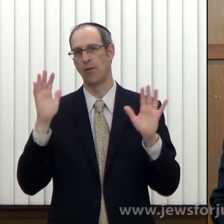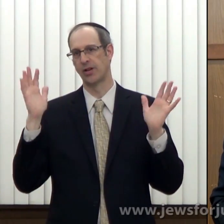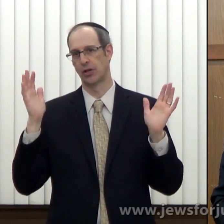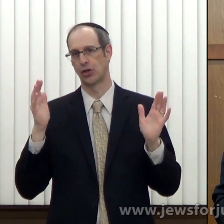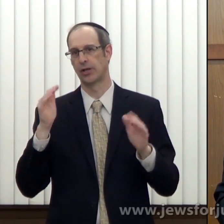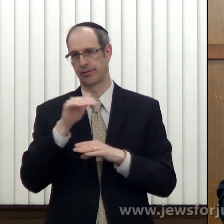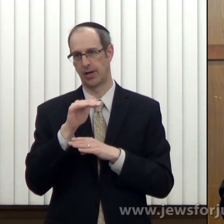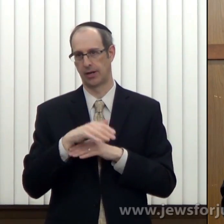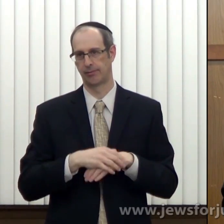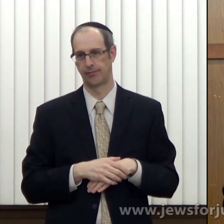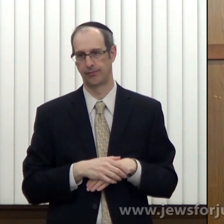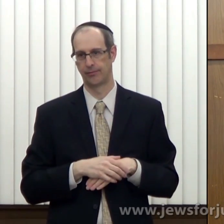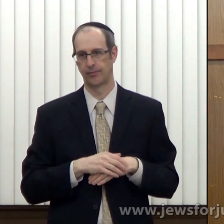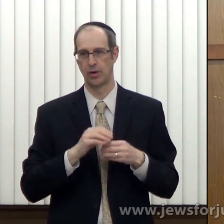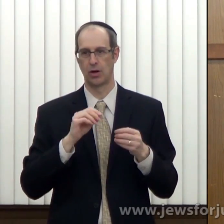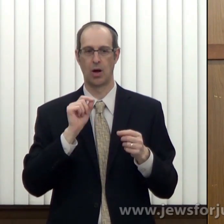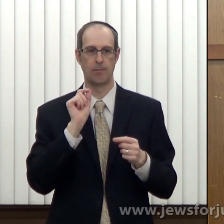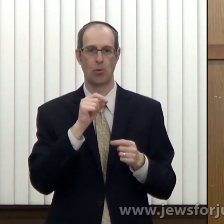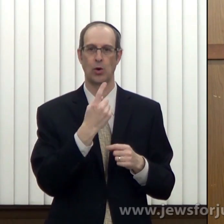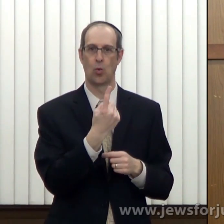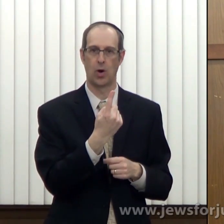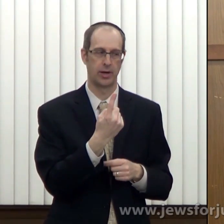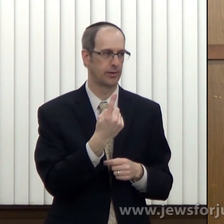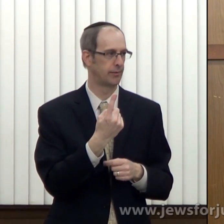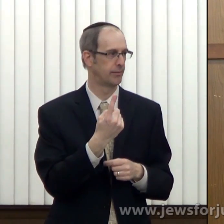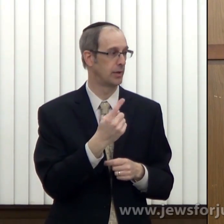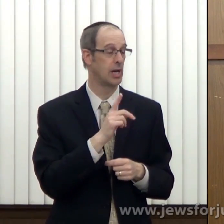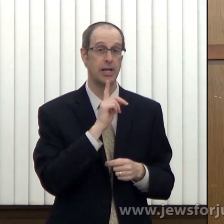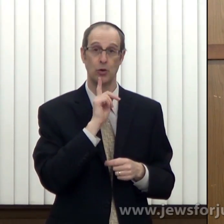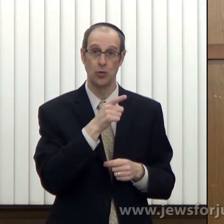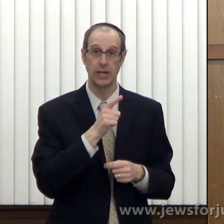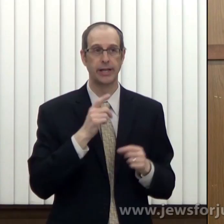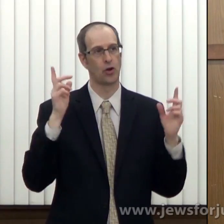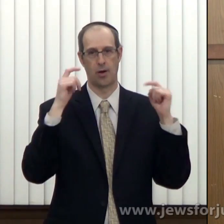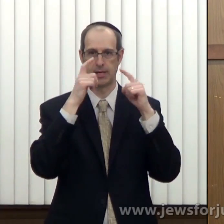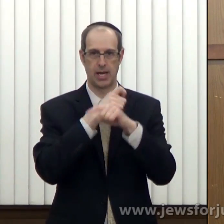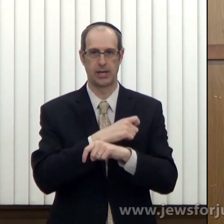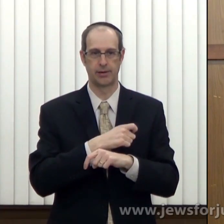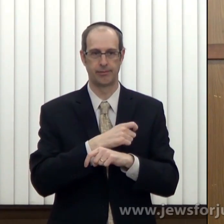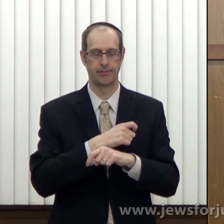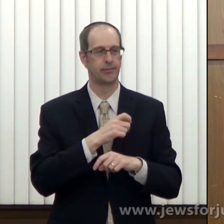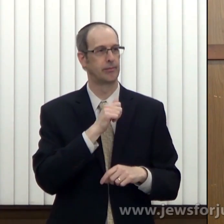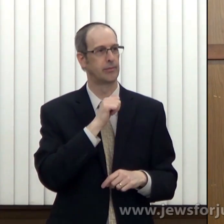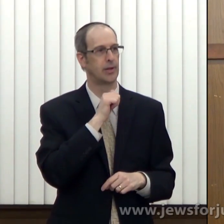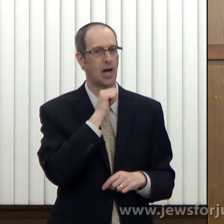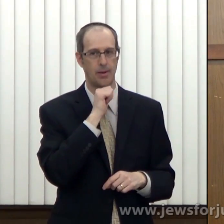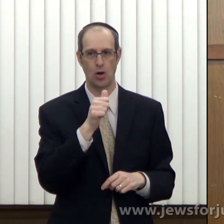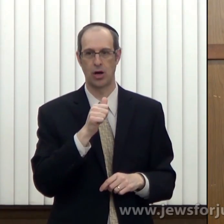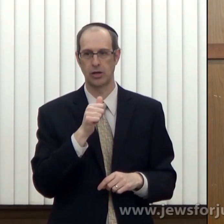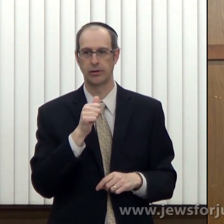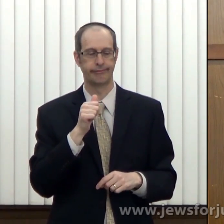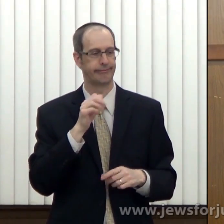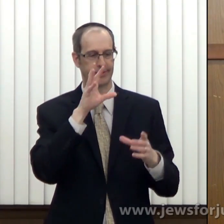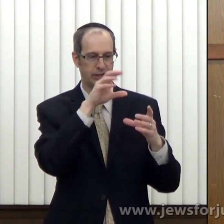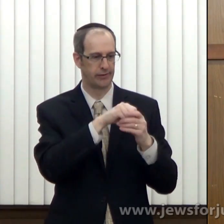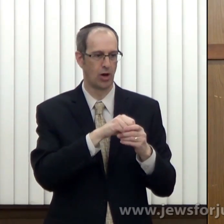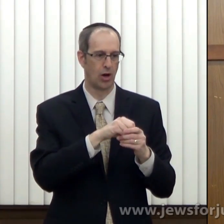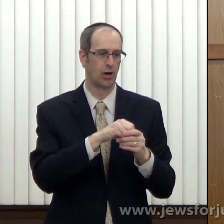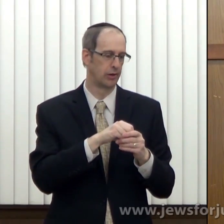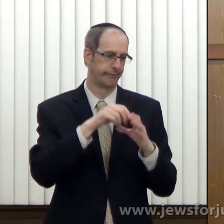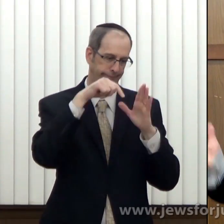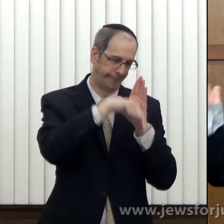evening. Point number one is actually very complicated, and I'm not going to deal with it in great